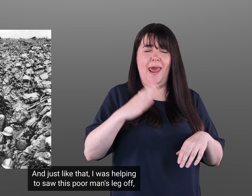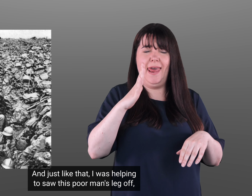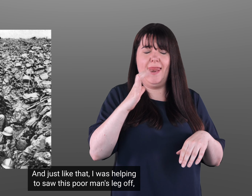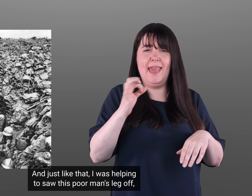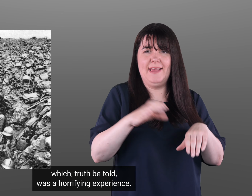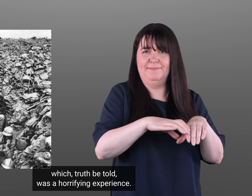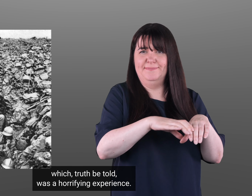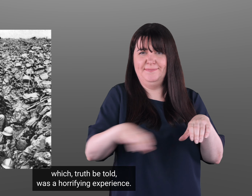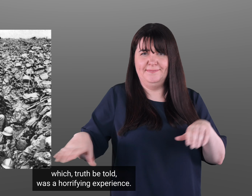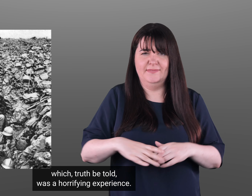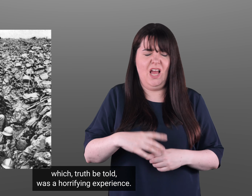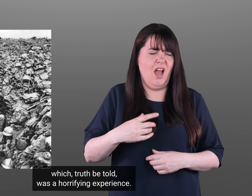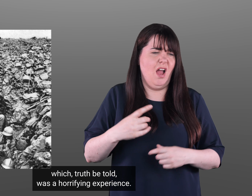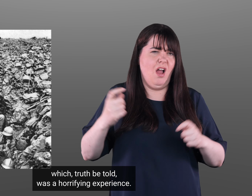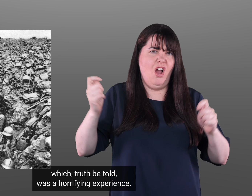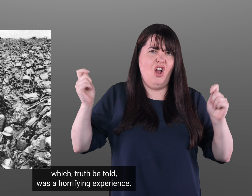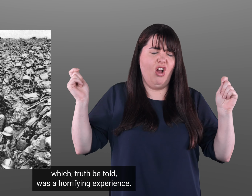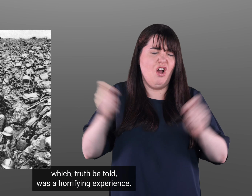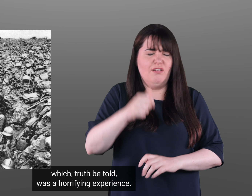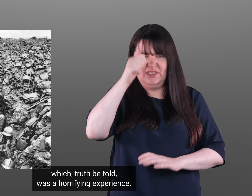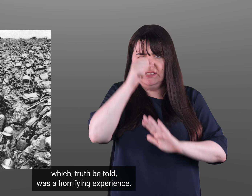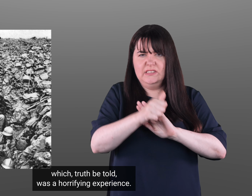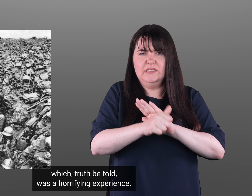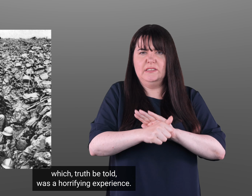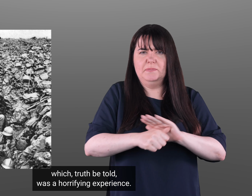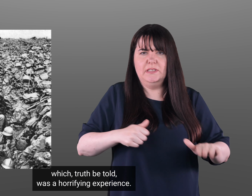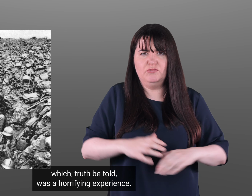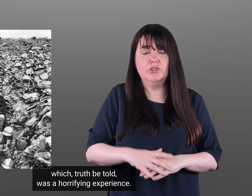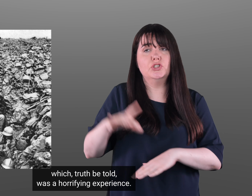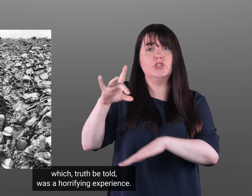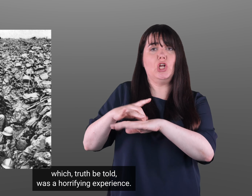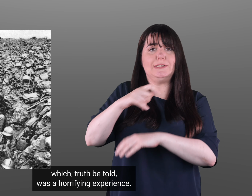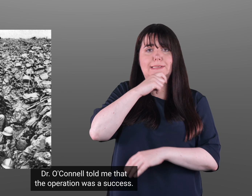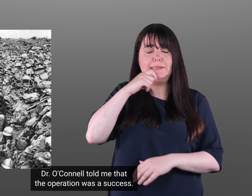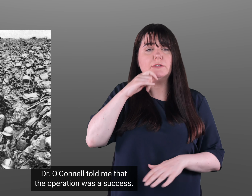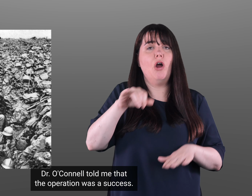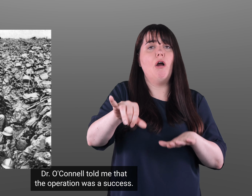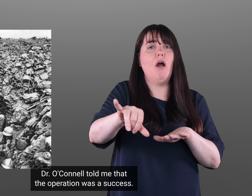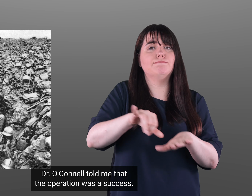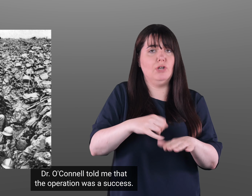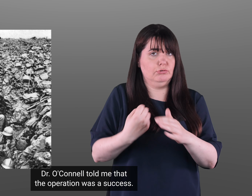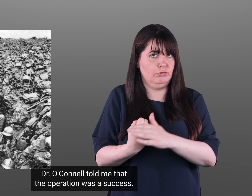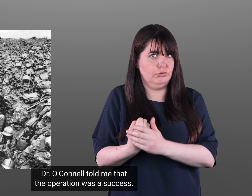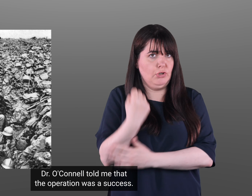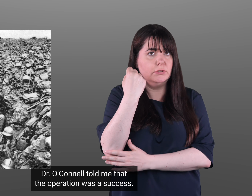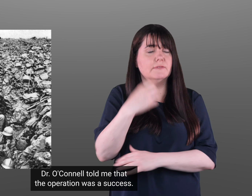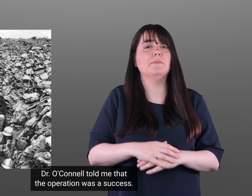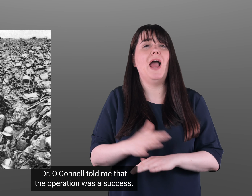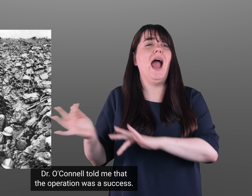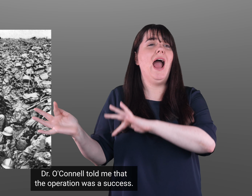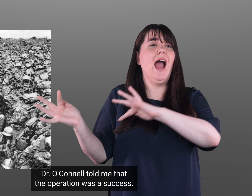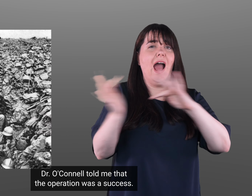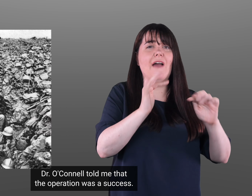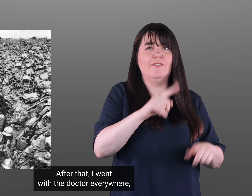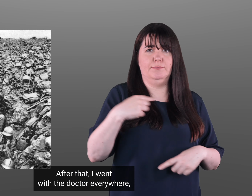off, which, truth be told, was a horrifying experience. Dr. O'Connell told me that the operation was a